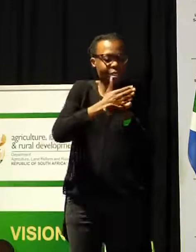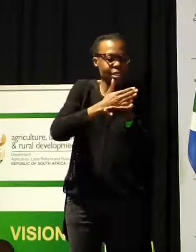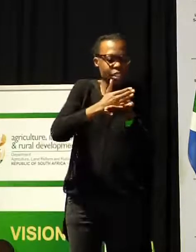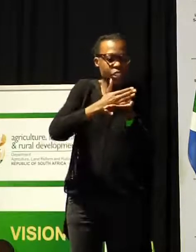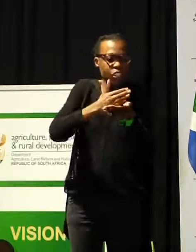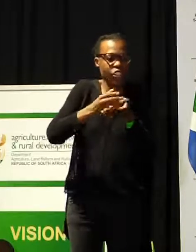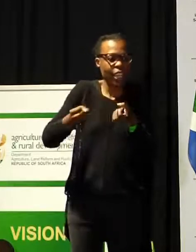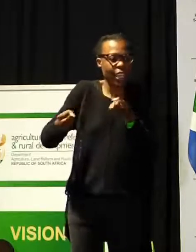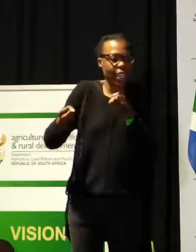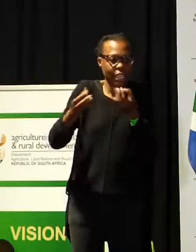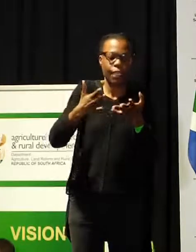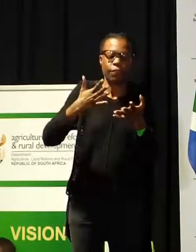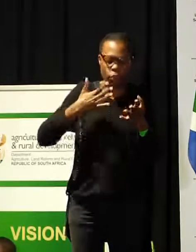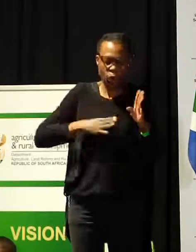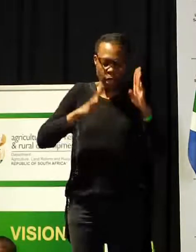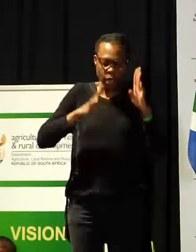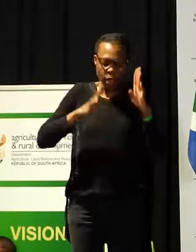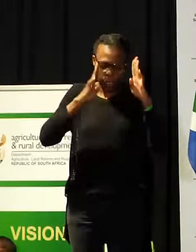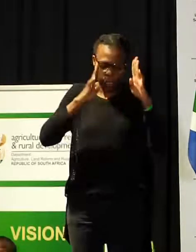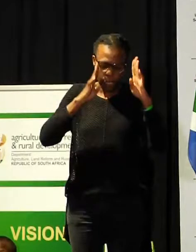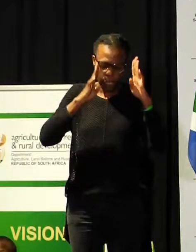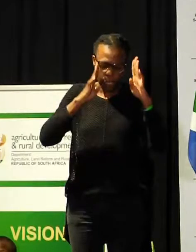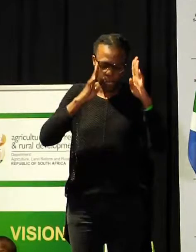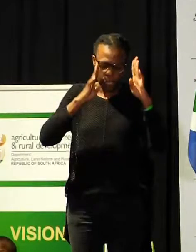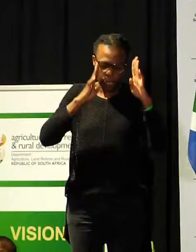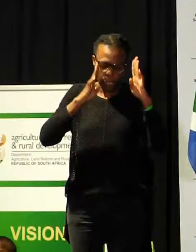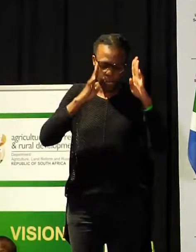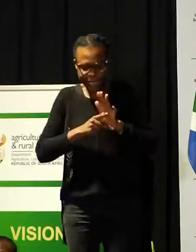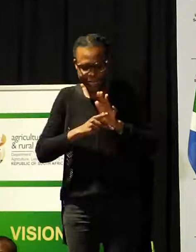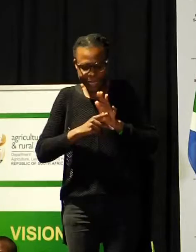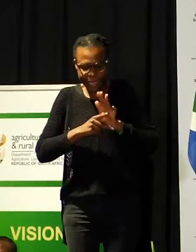the legislation and policy to how to administer that piece of